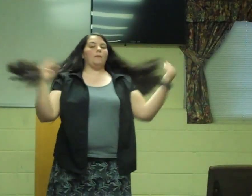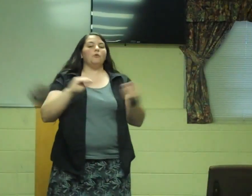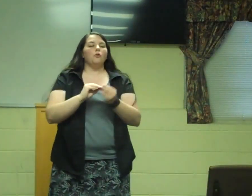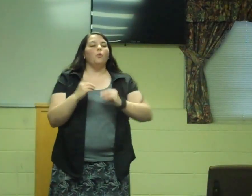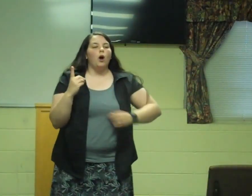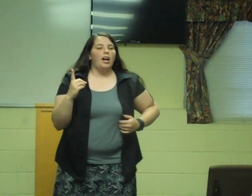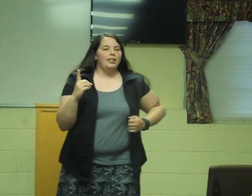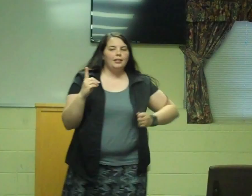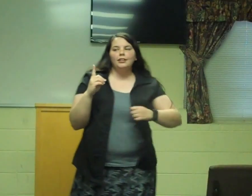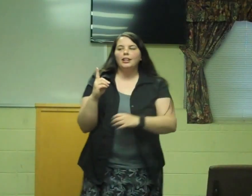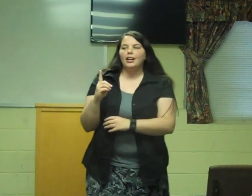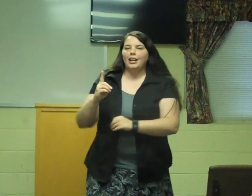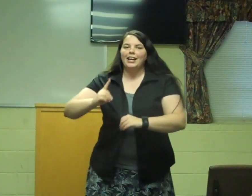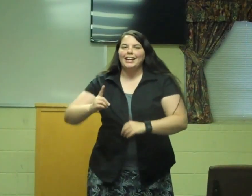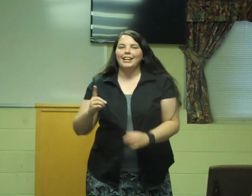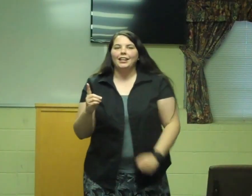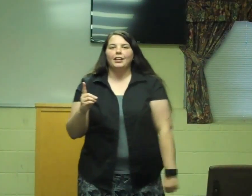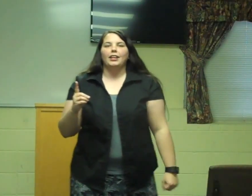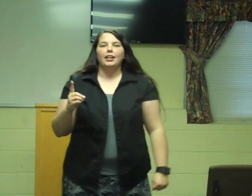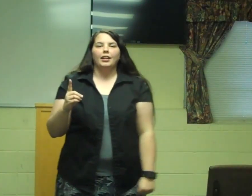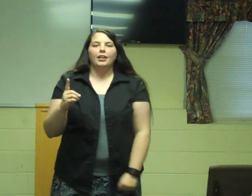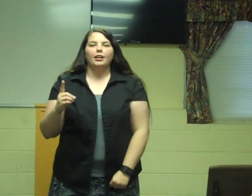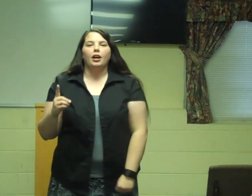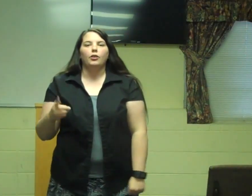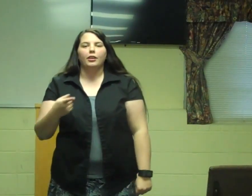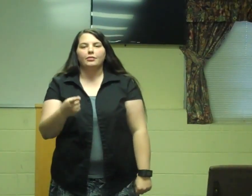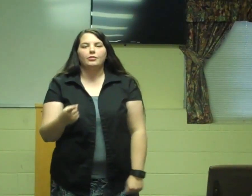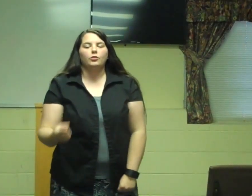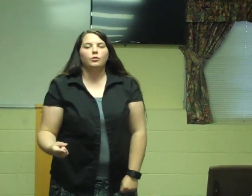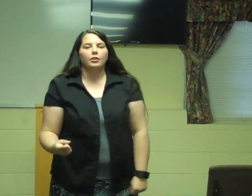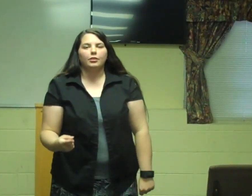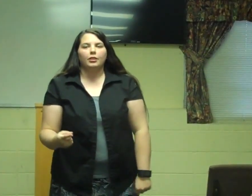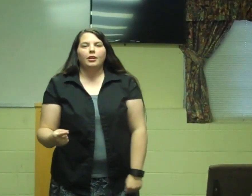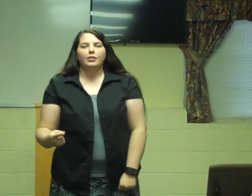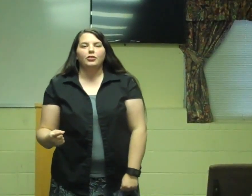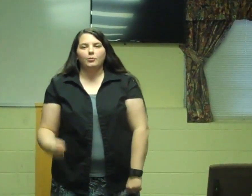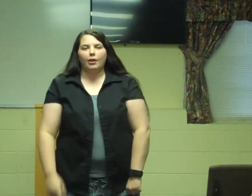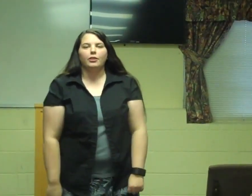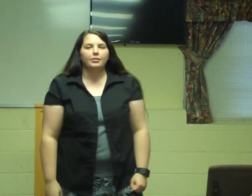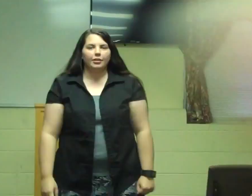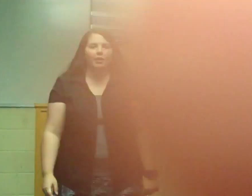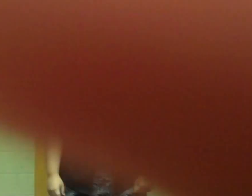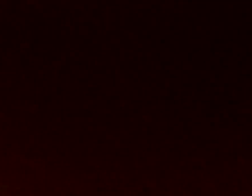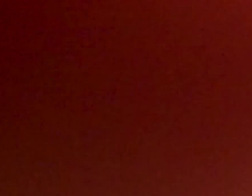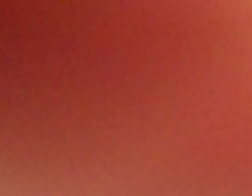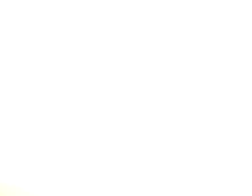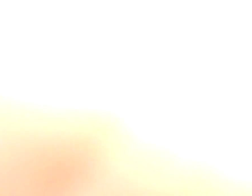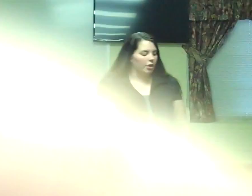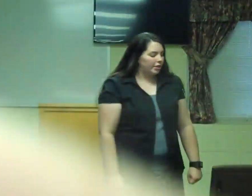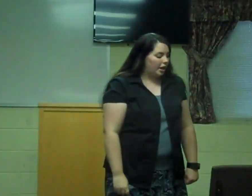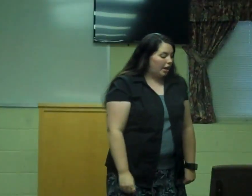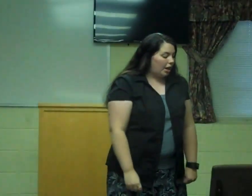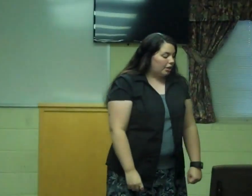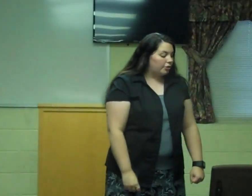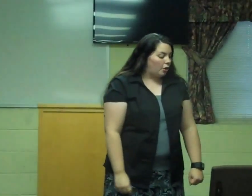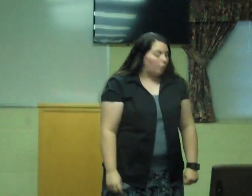number 1. Oh yes, do you want to change batteries? Yep. Go for it. So